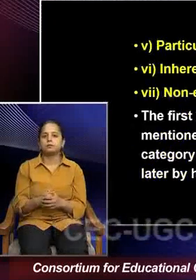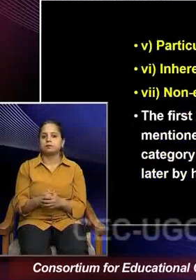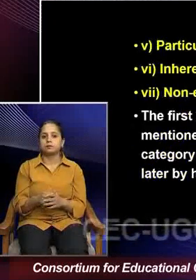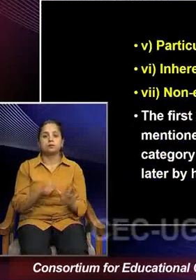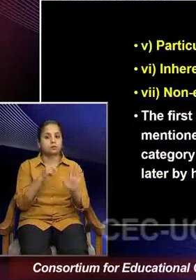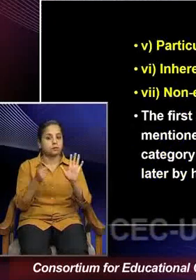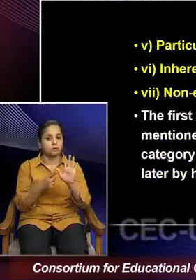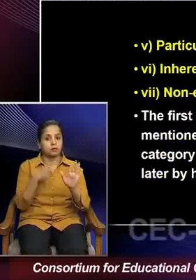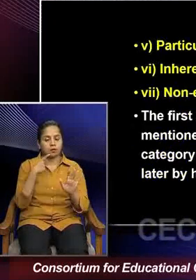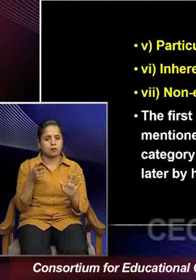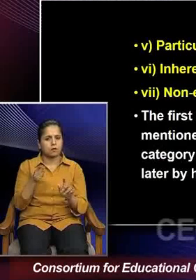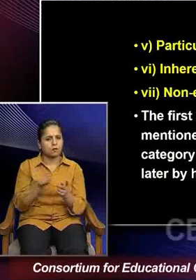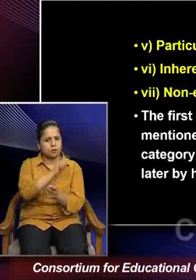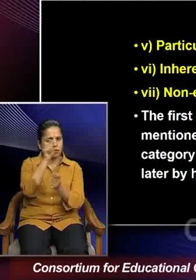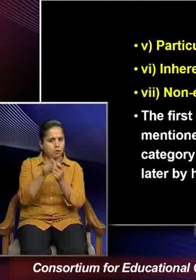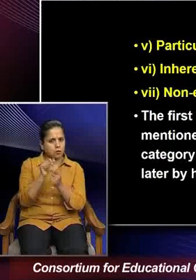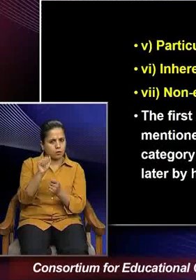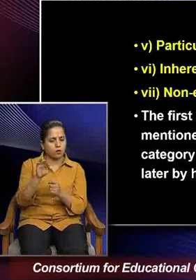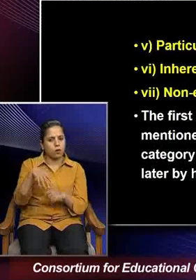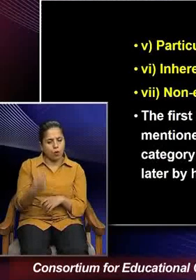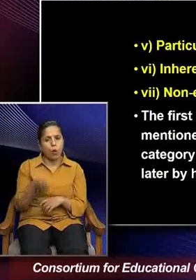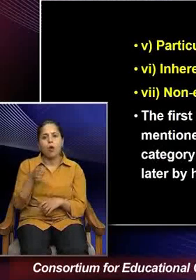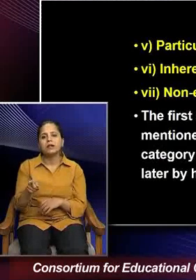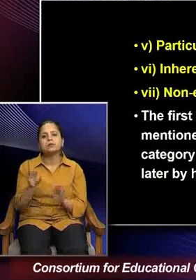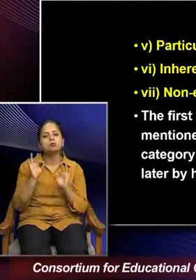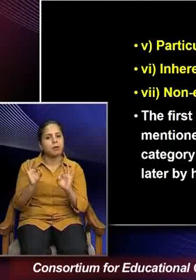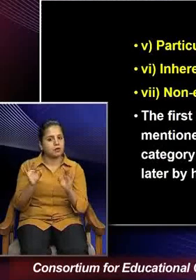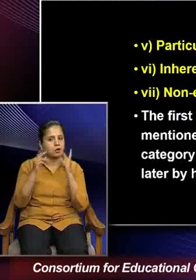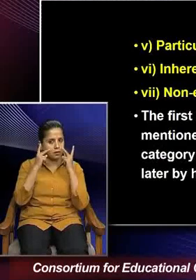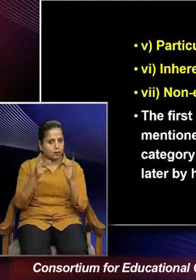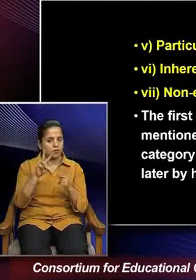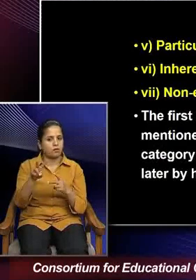Fifth is particularity or vishesh.